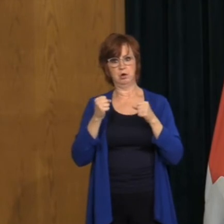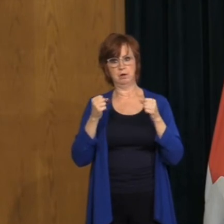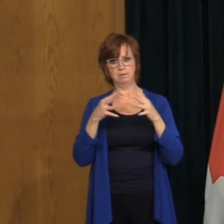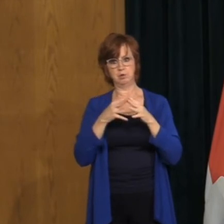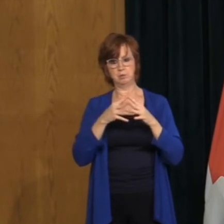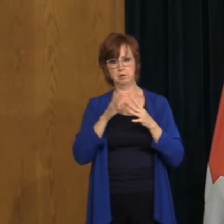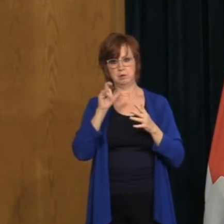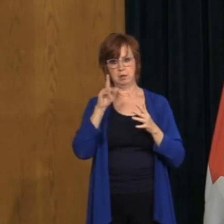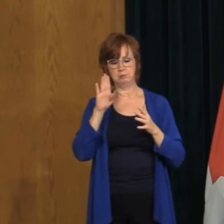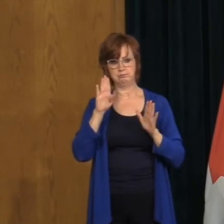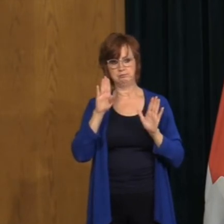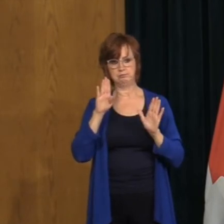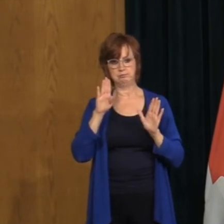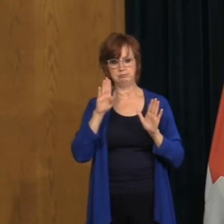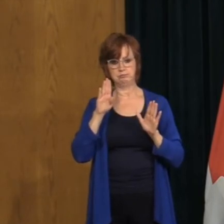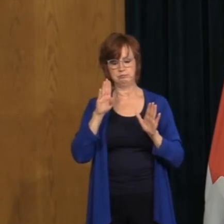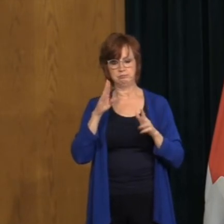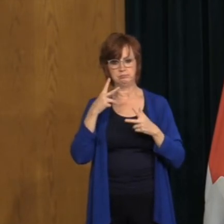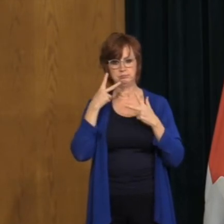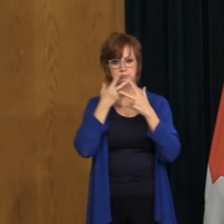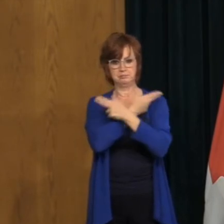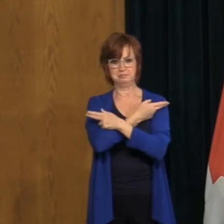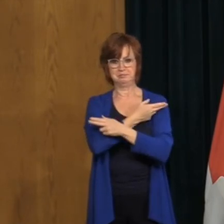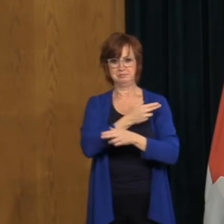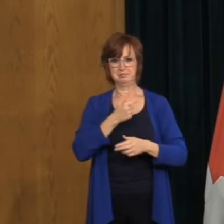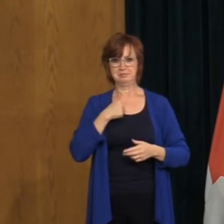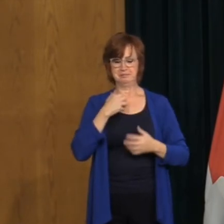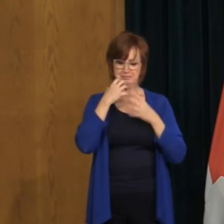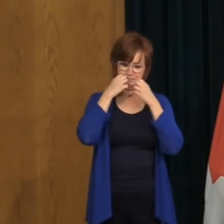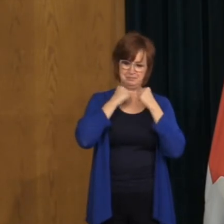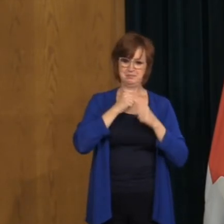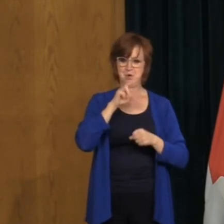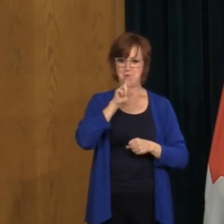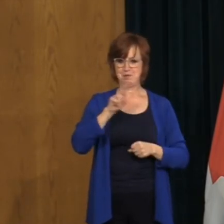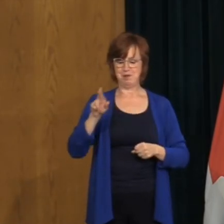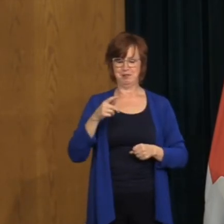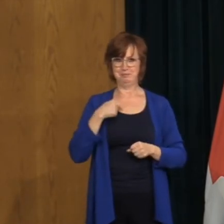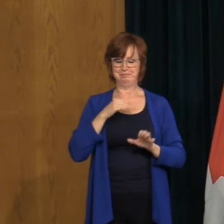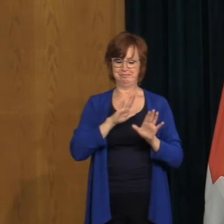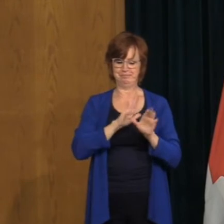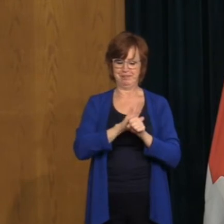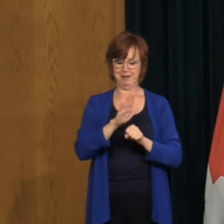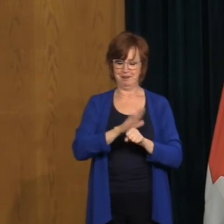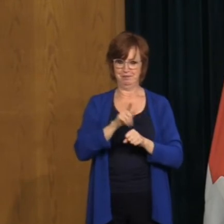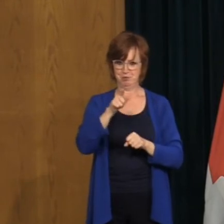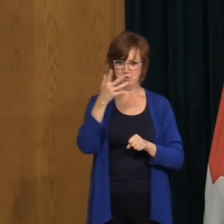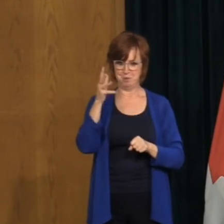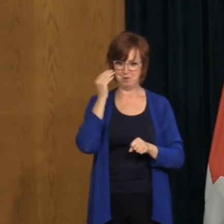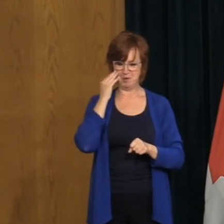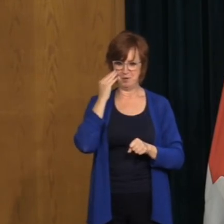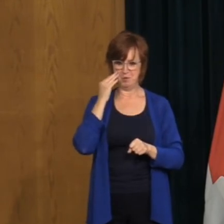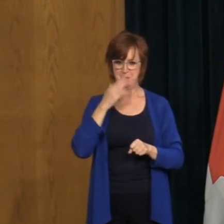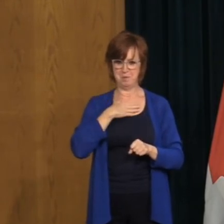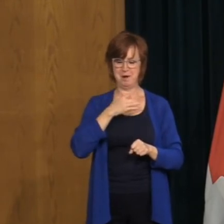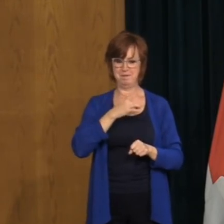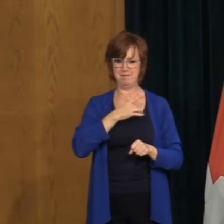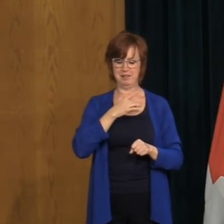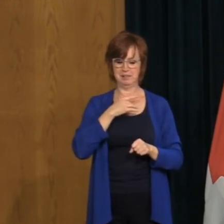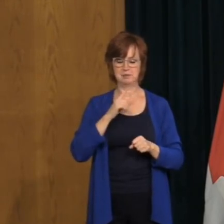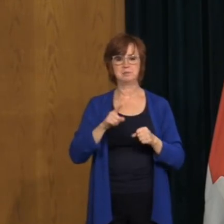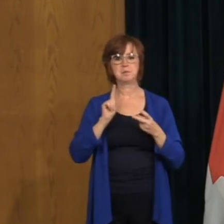I won't go any deeper than that with my loyalty to our beloved Rough Riders. The fact of the matter is we have not